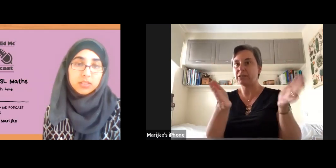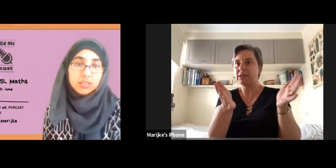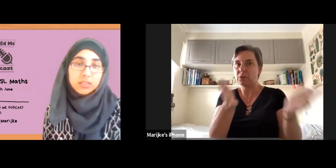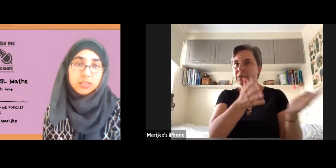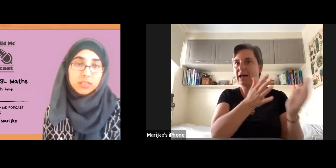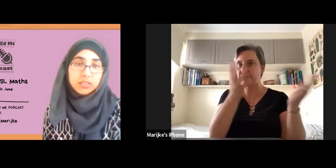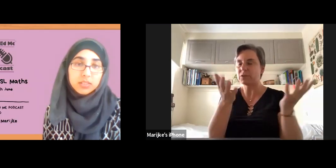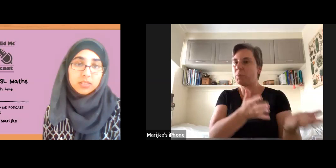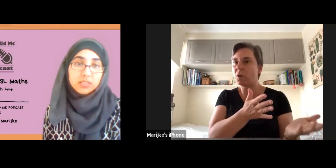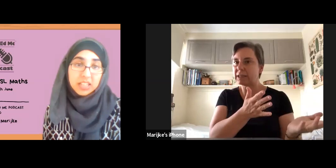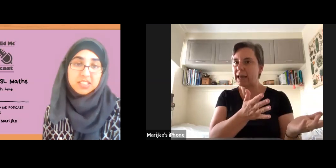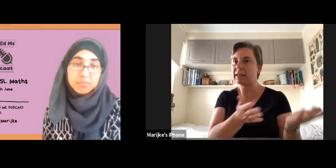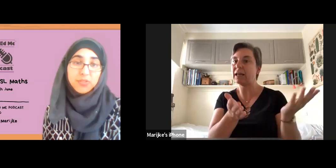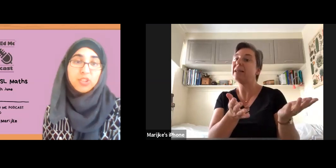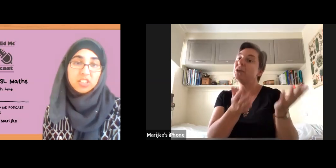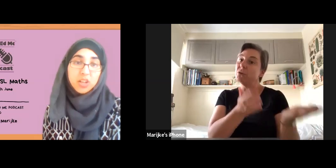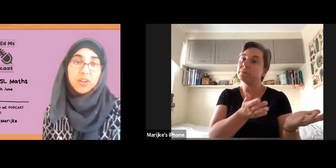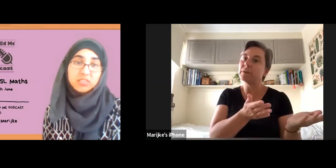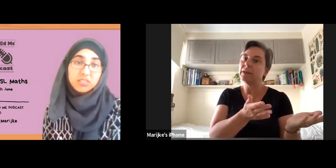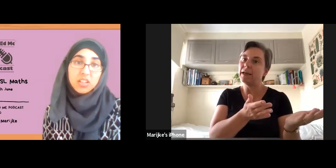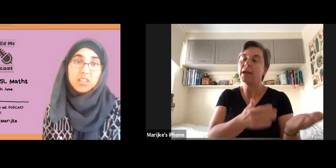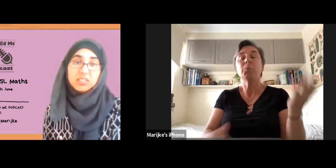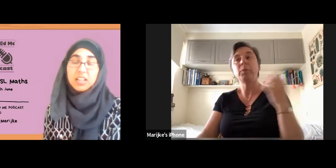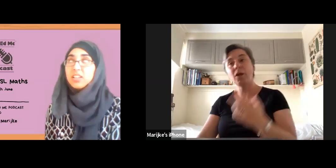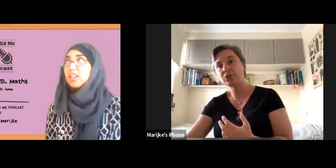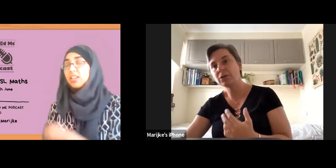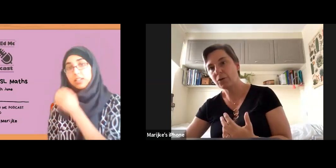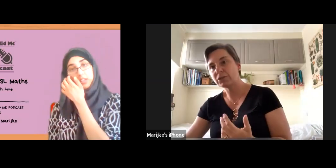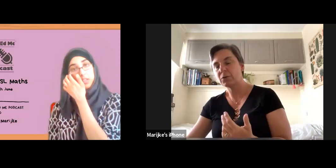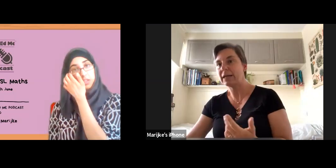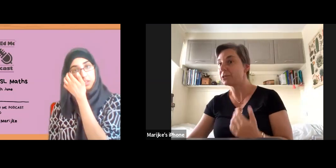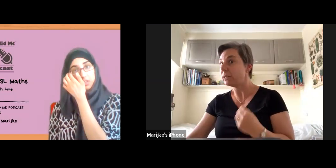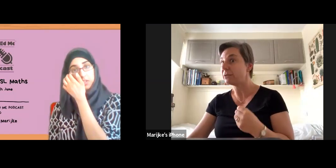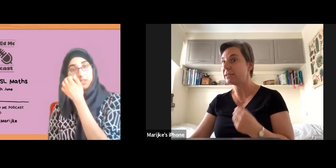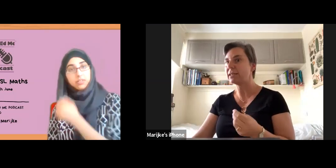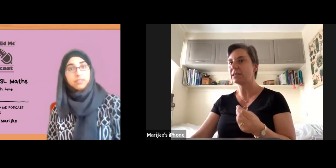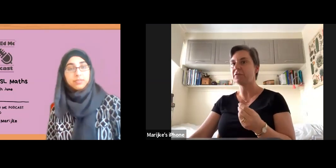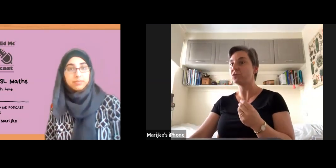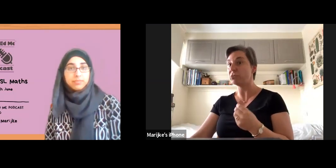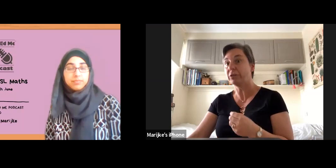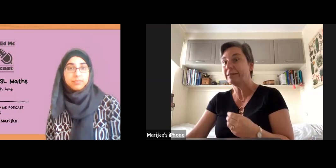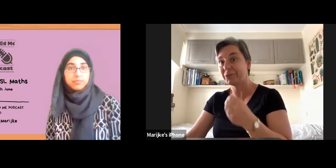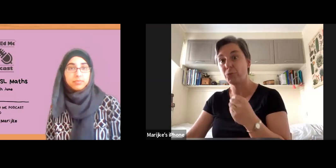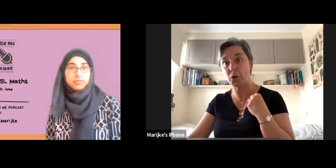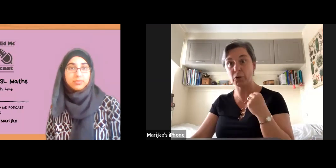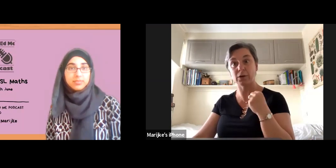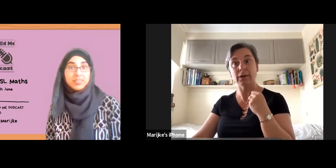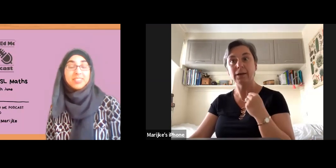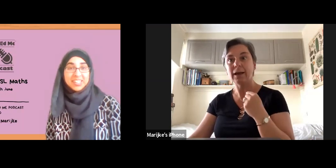need all that support again. And you go on. Yeah. Plus, also, it's a really good incentive for children to work